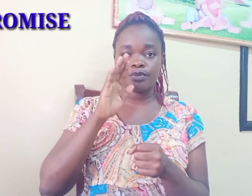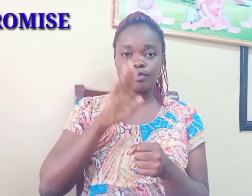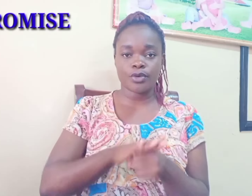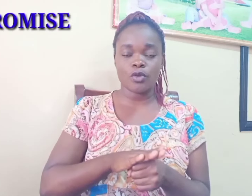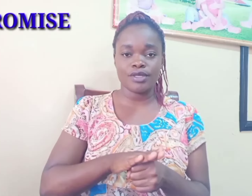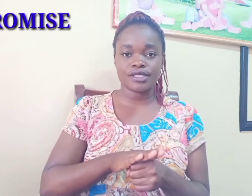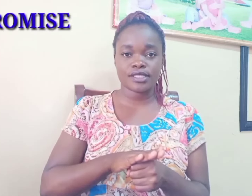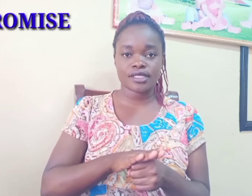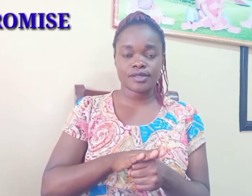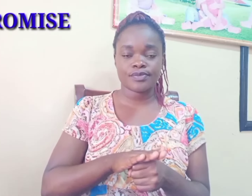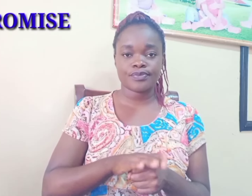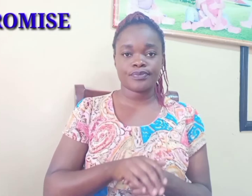Promise.